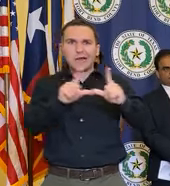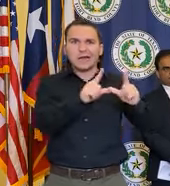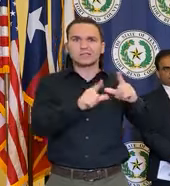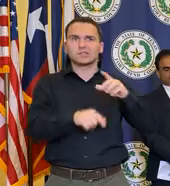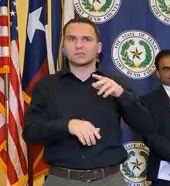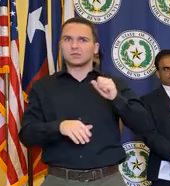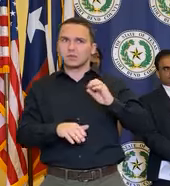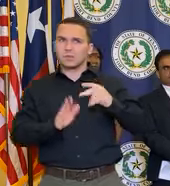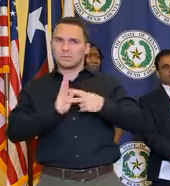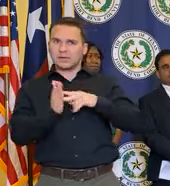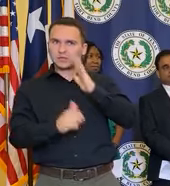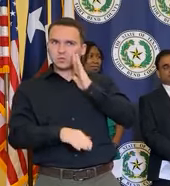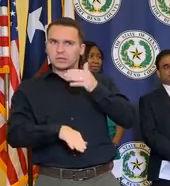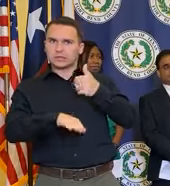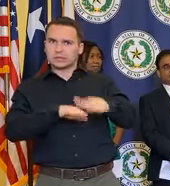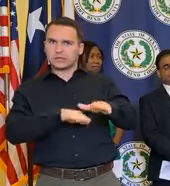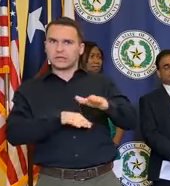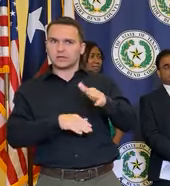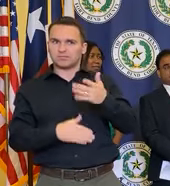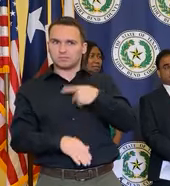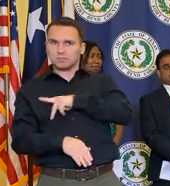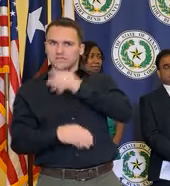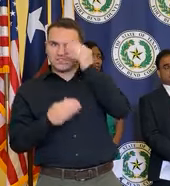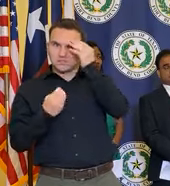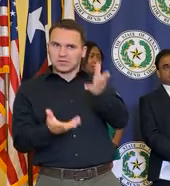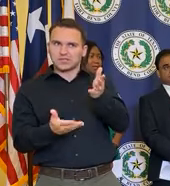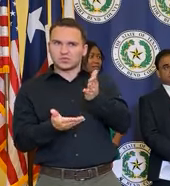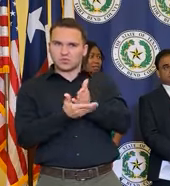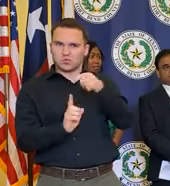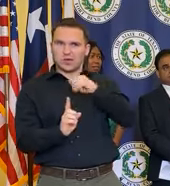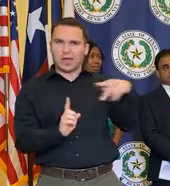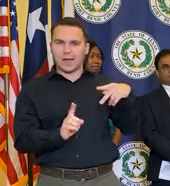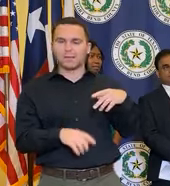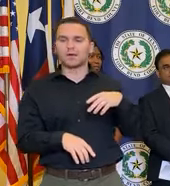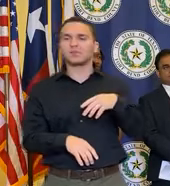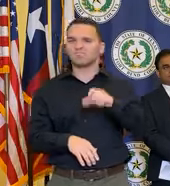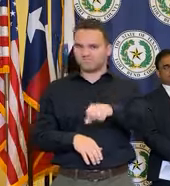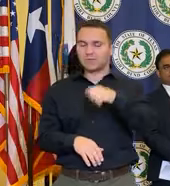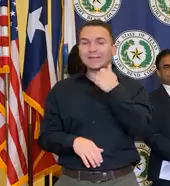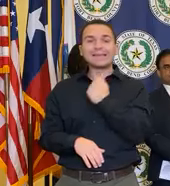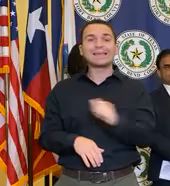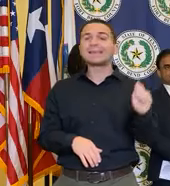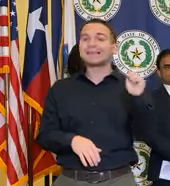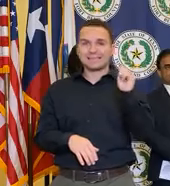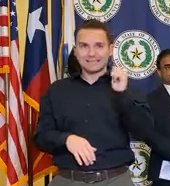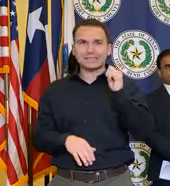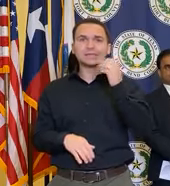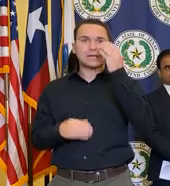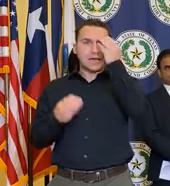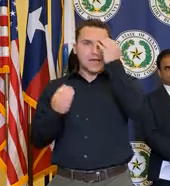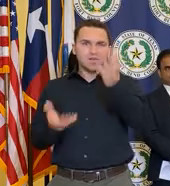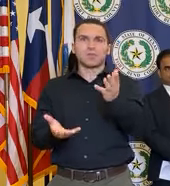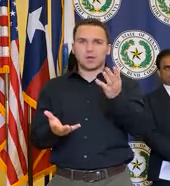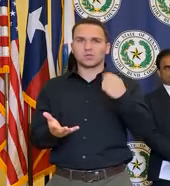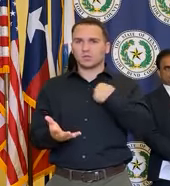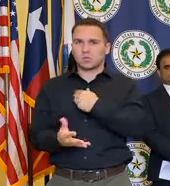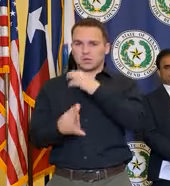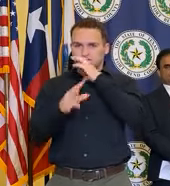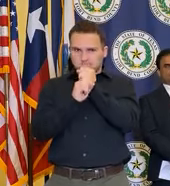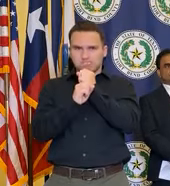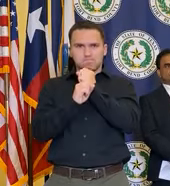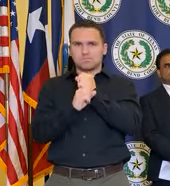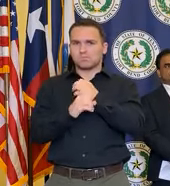the app. Right. So any sensitive information will sit behind our firewall. So just because it's submitted doesn't mean everybody else will see it. It'll